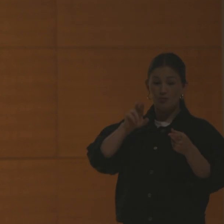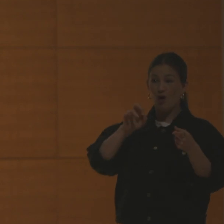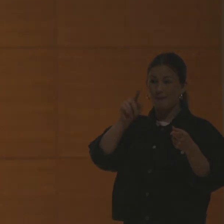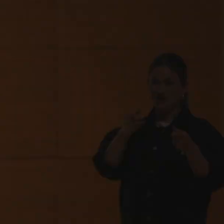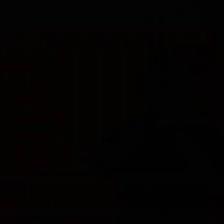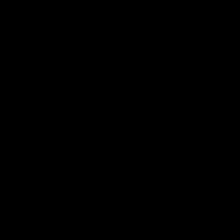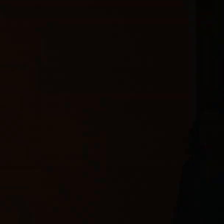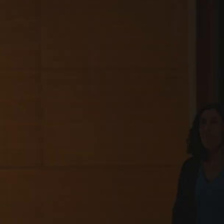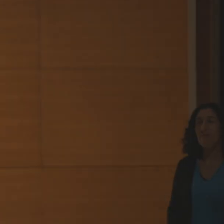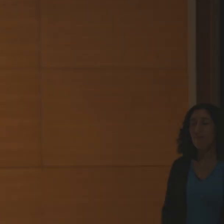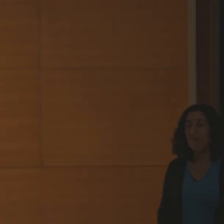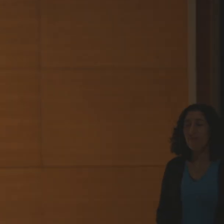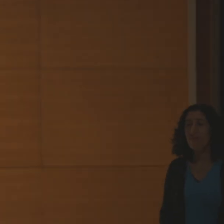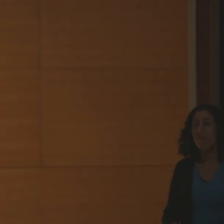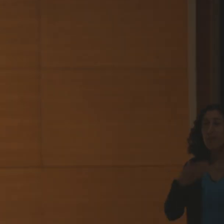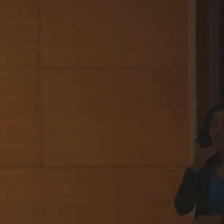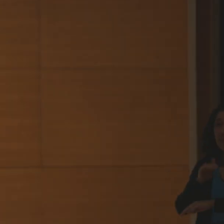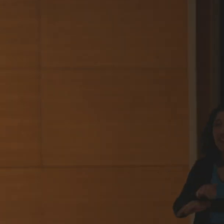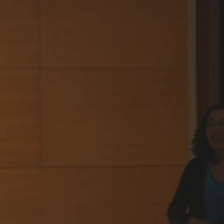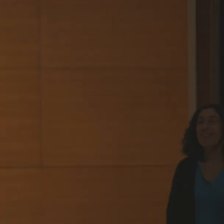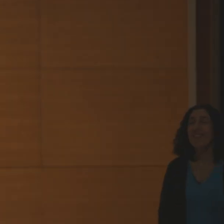threads. Good evening.